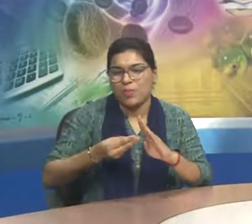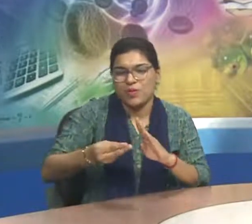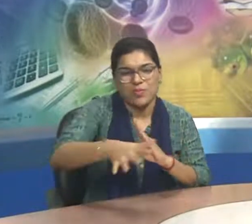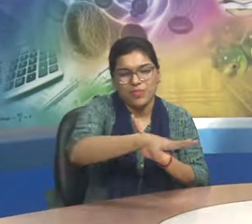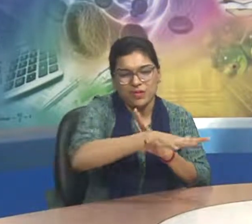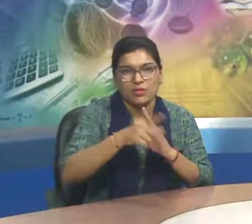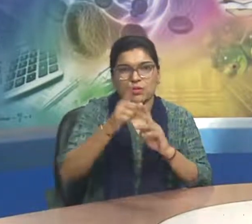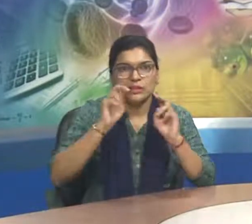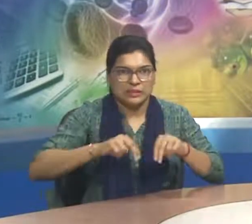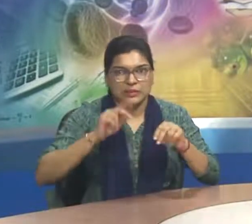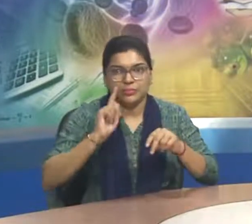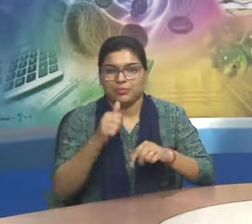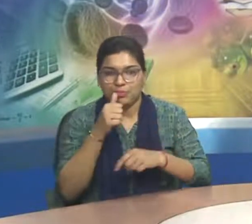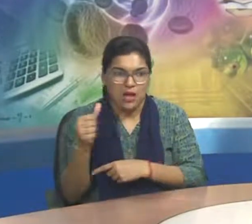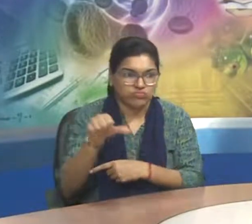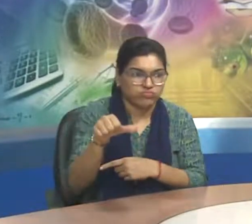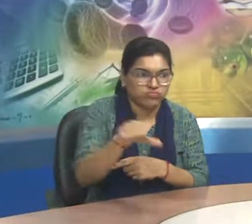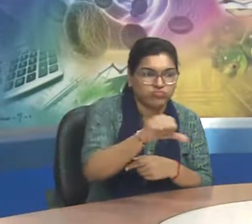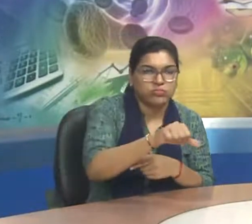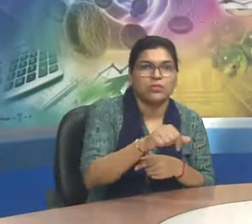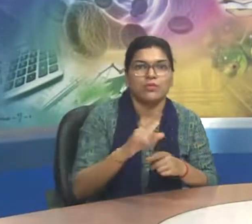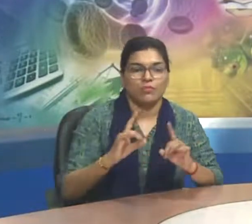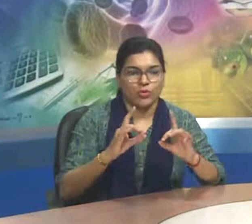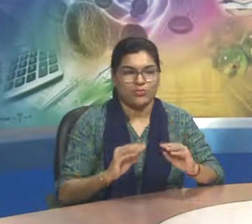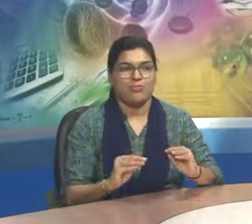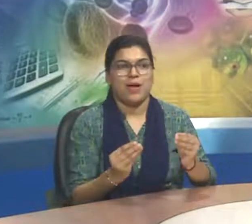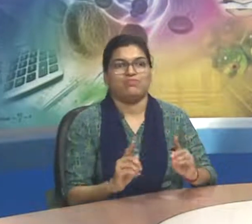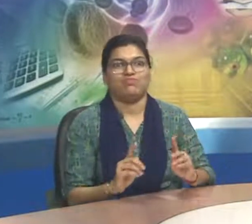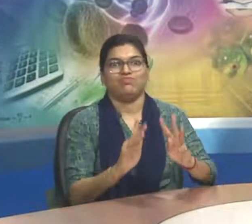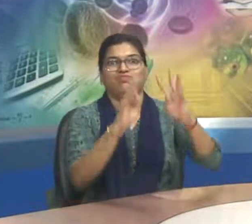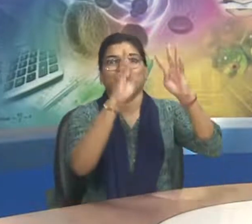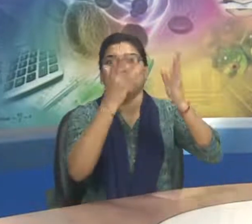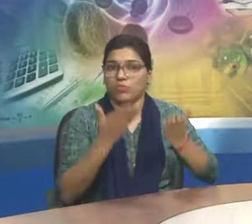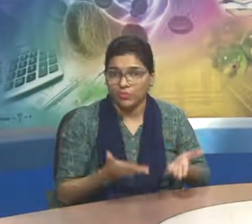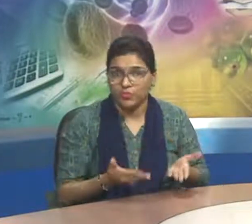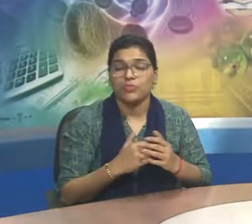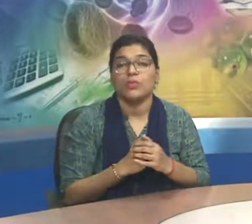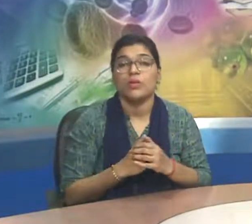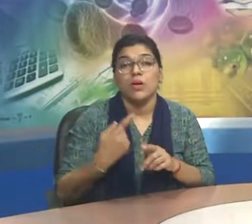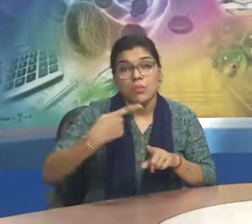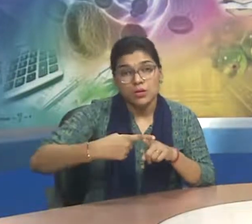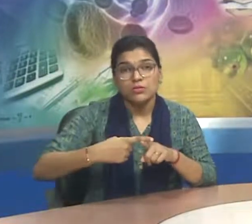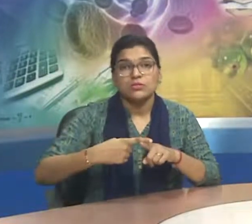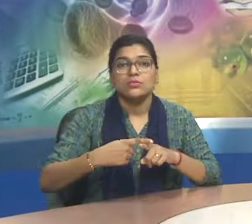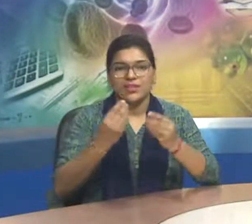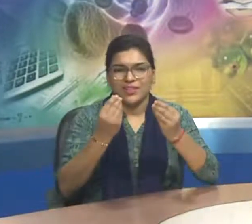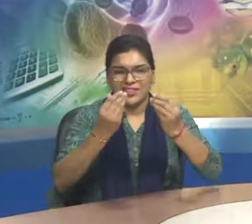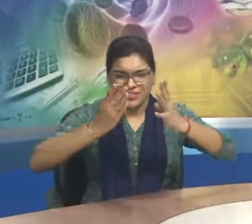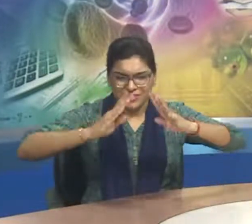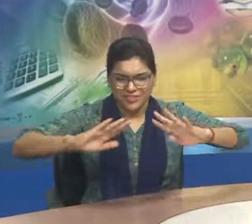purposes like gardening, pottery making, etc. So all these are the different usages of